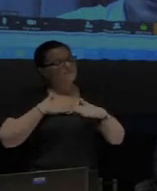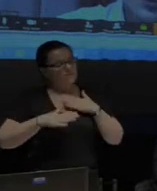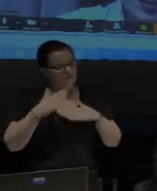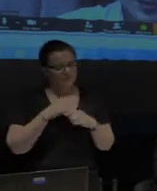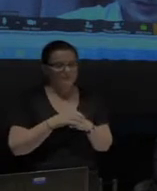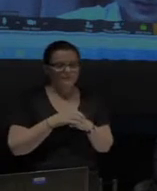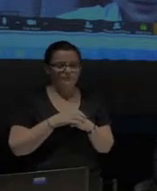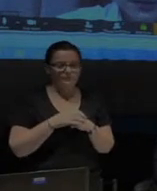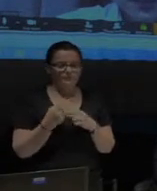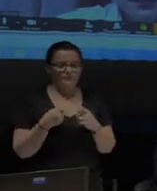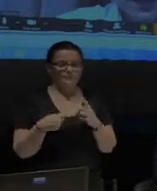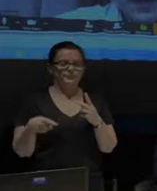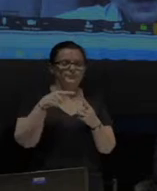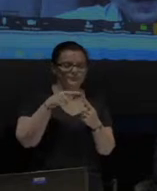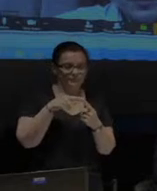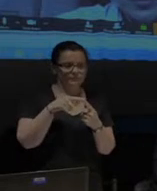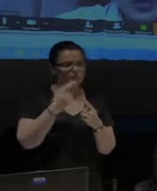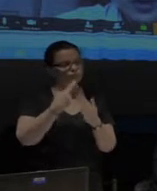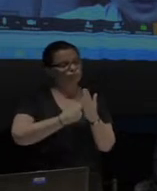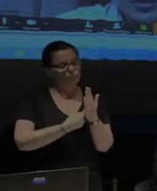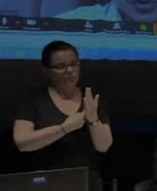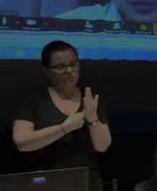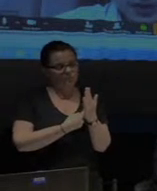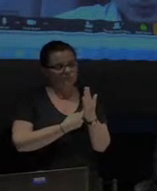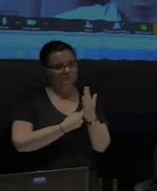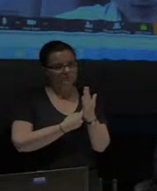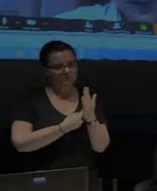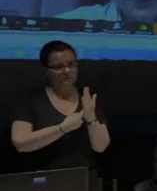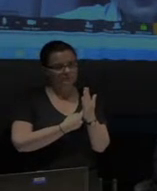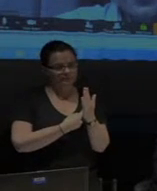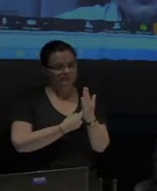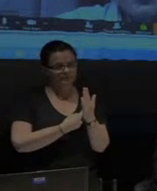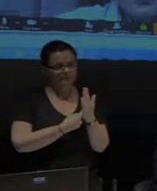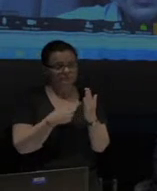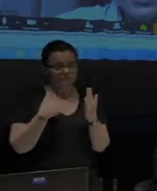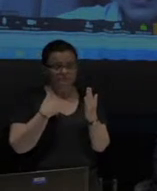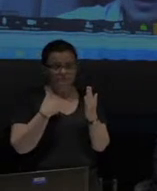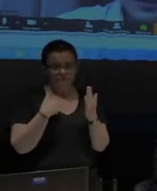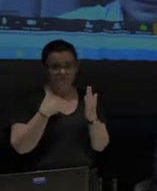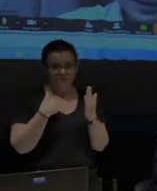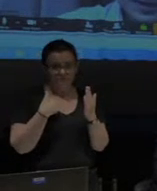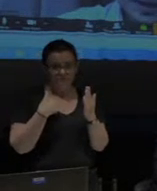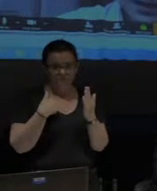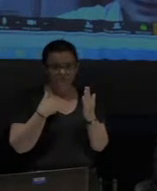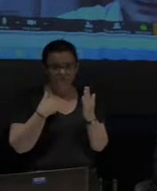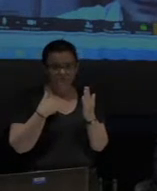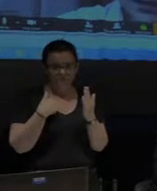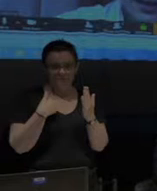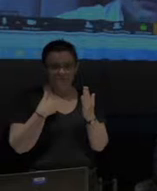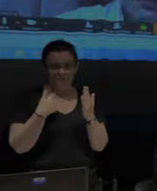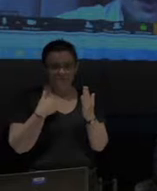rules perspective, coming to a country where there aren't as many